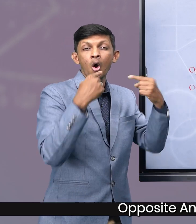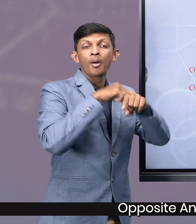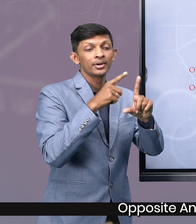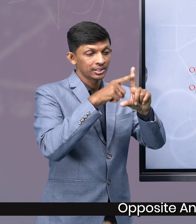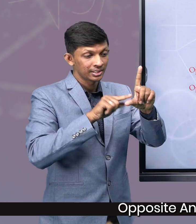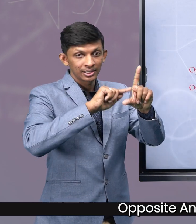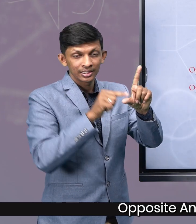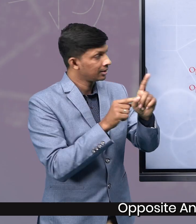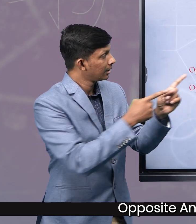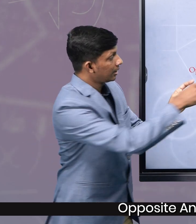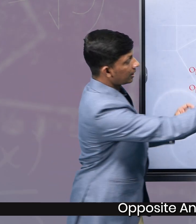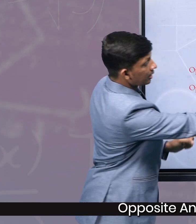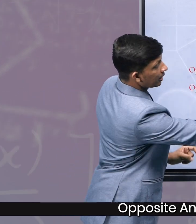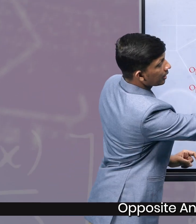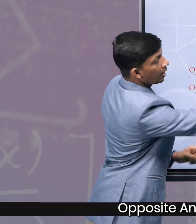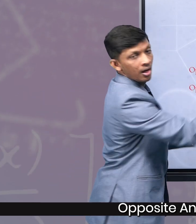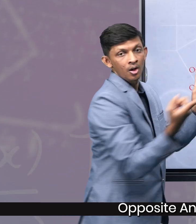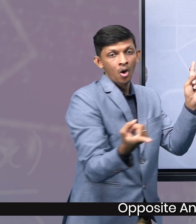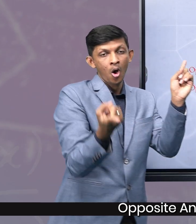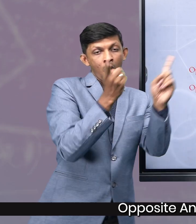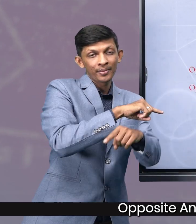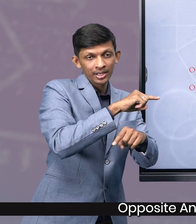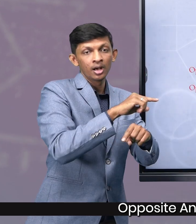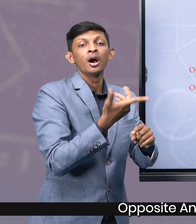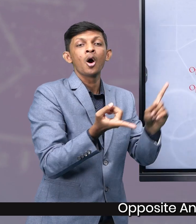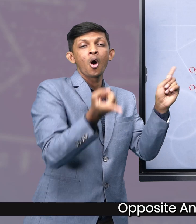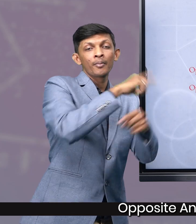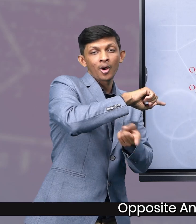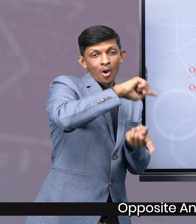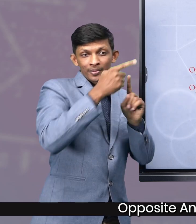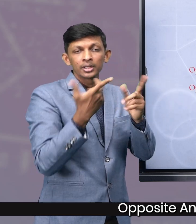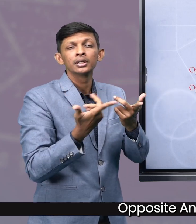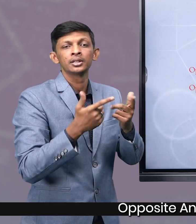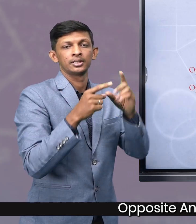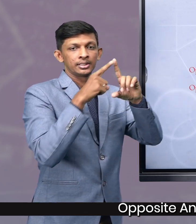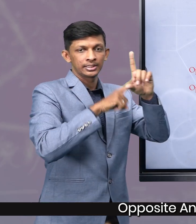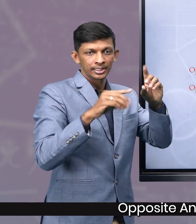Opposite angles: angle B and angle D, angle A and angle C.